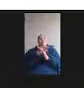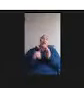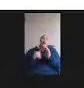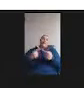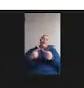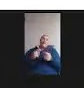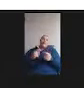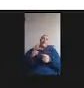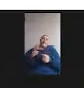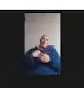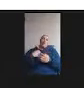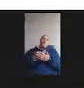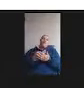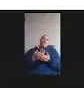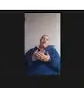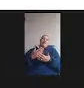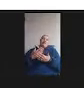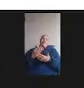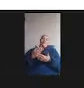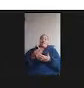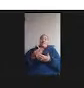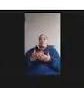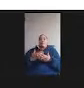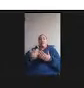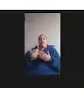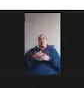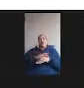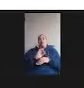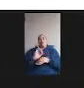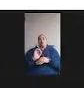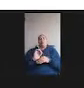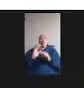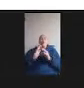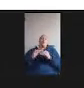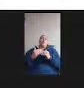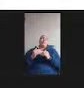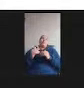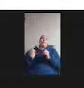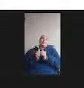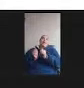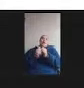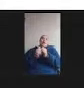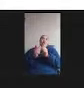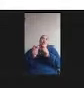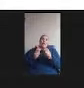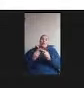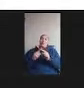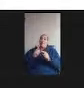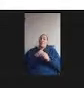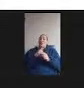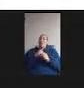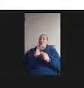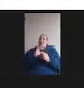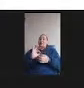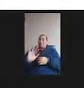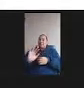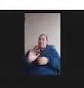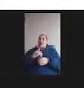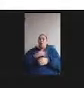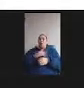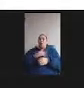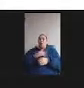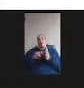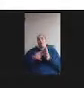available to actually cover for the overspending within stakeholder management. And the reason for that particularly was with regards to unplanned expenditure that was